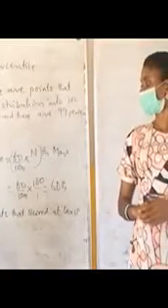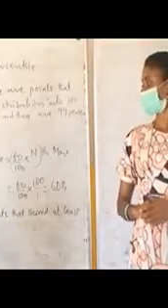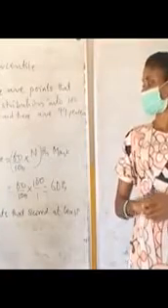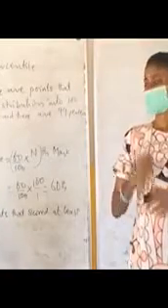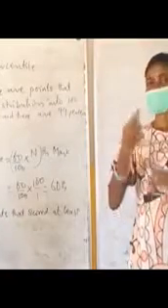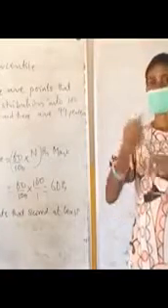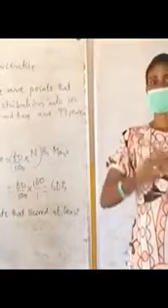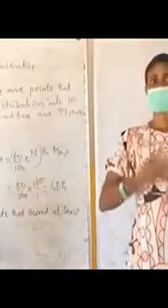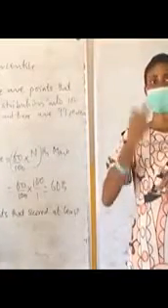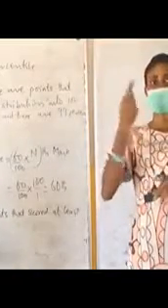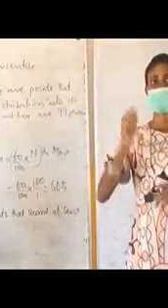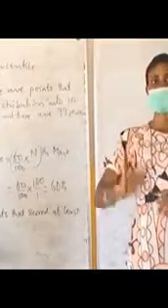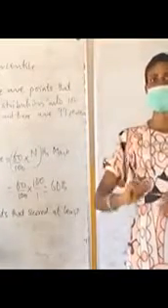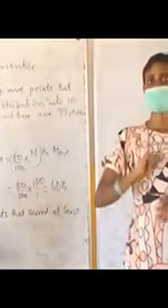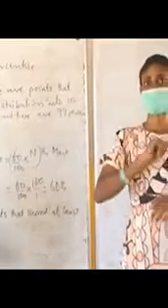From the graph,